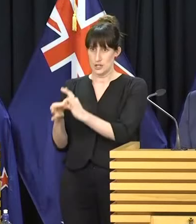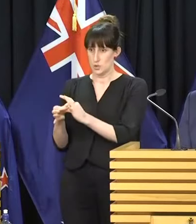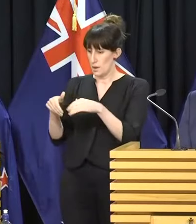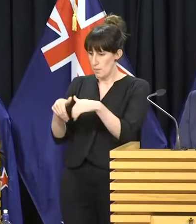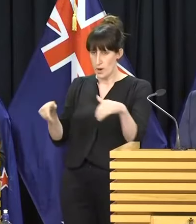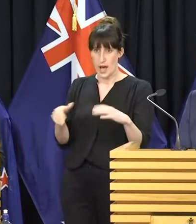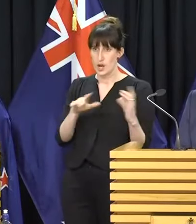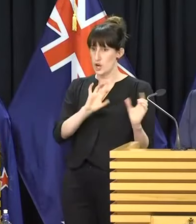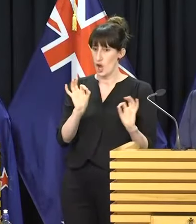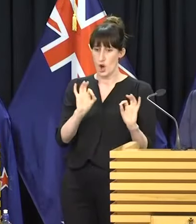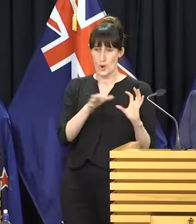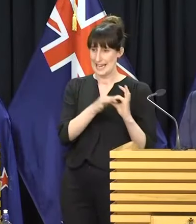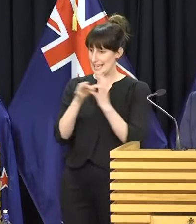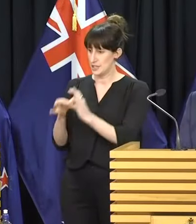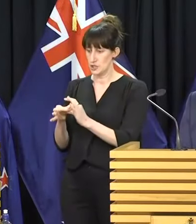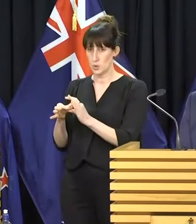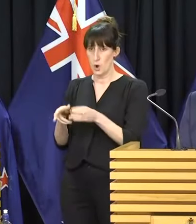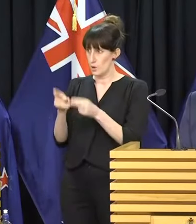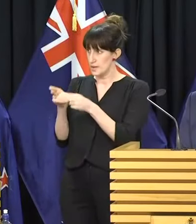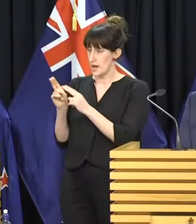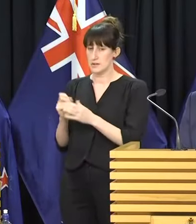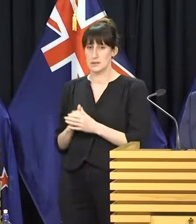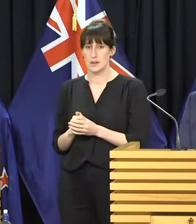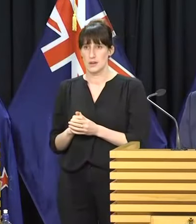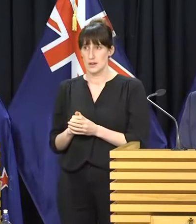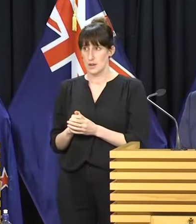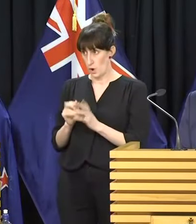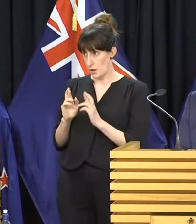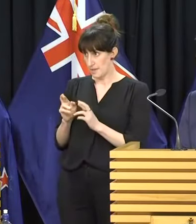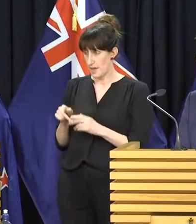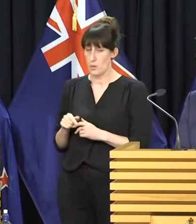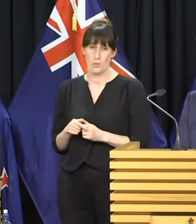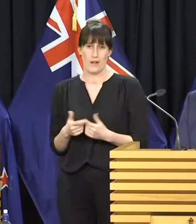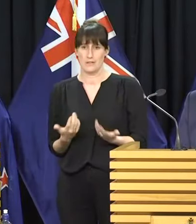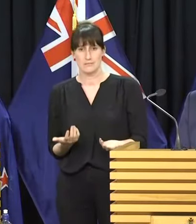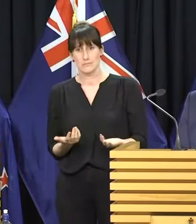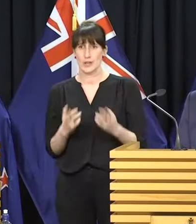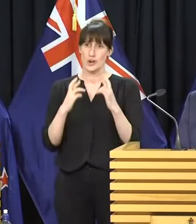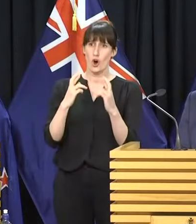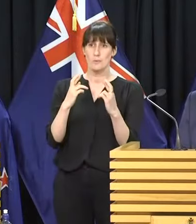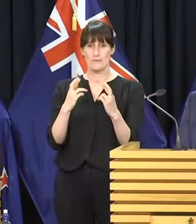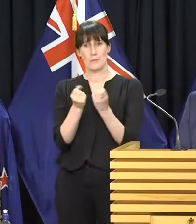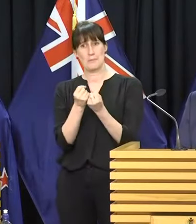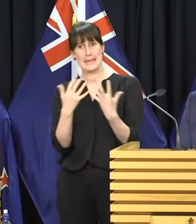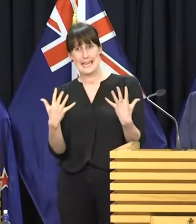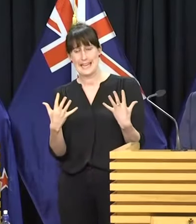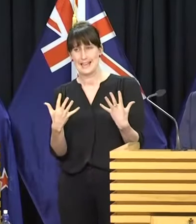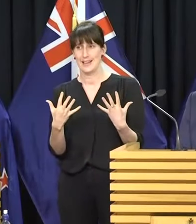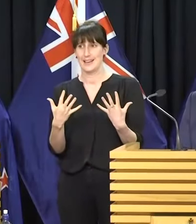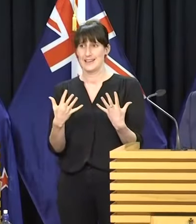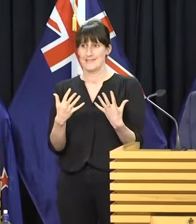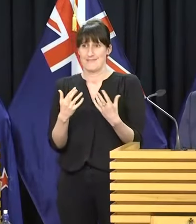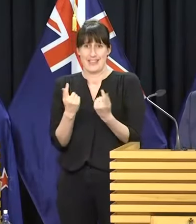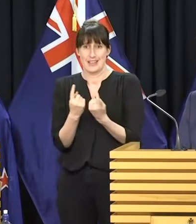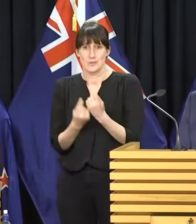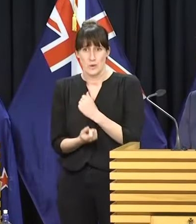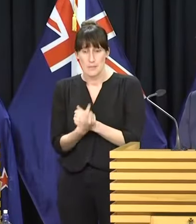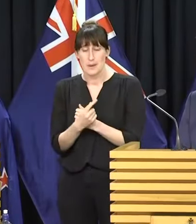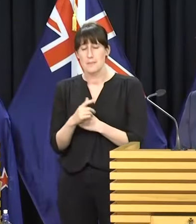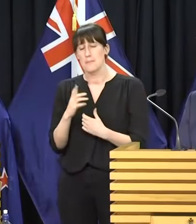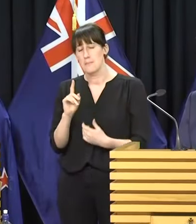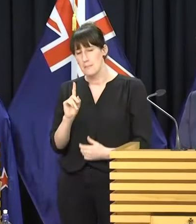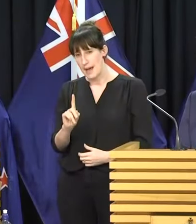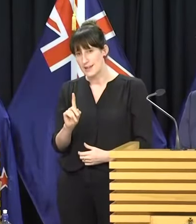we can hope for many things. What we have to work on is what information we have to hand at the time that we make those decisions. We will be having